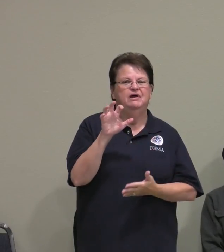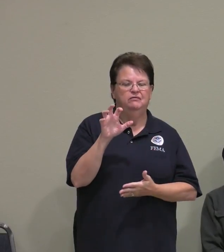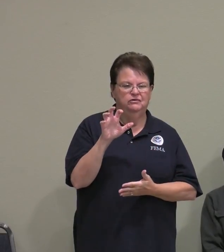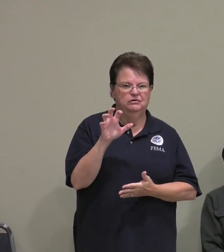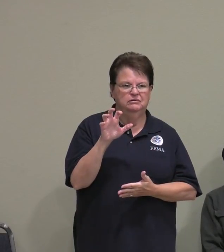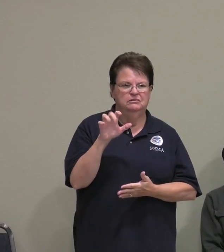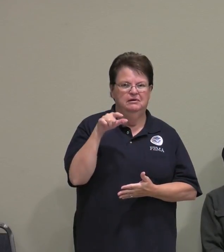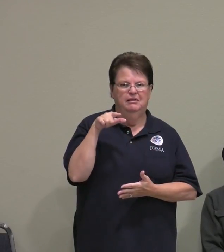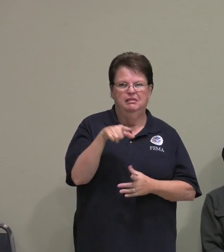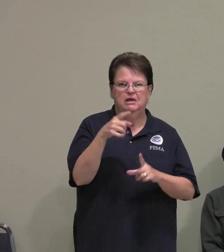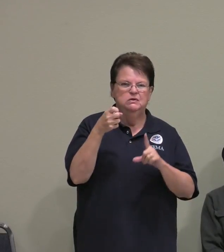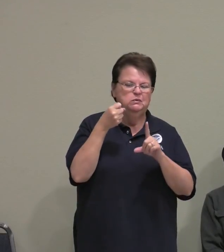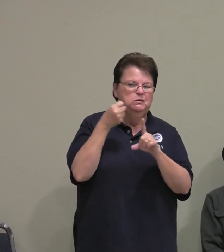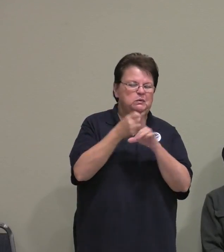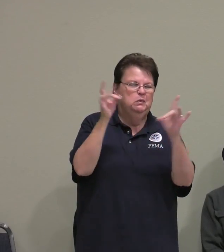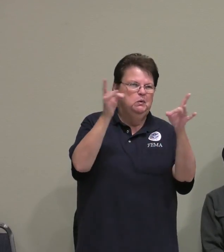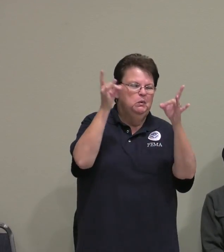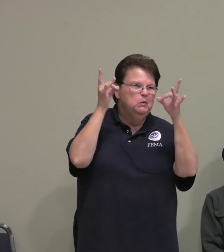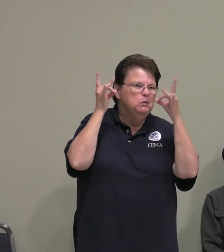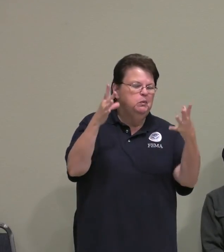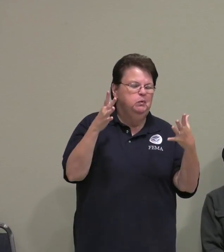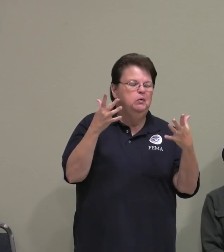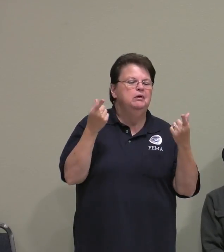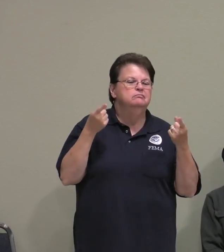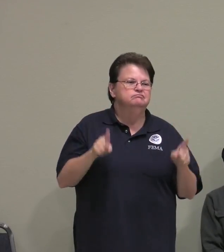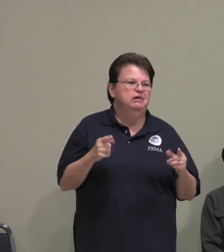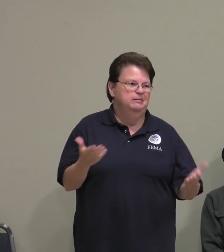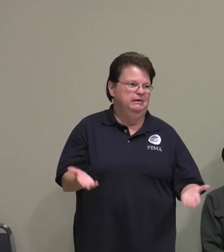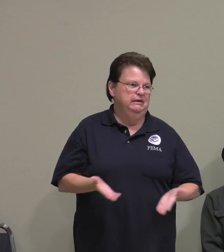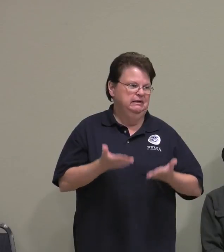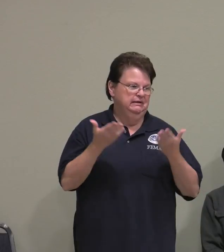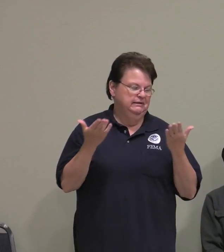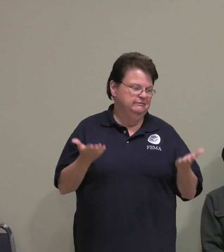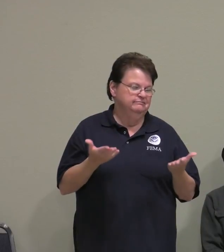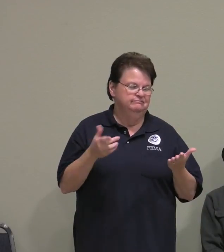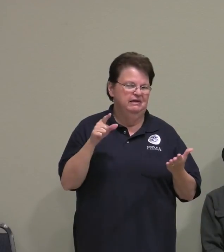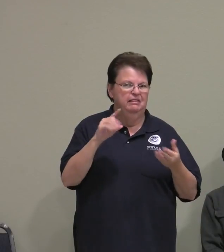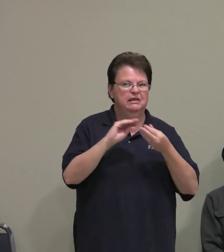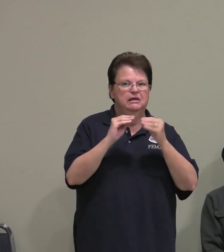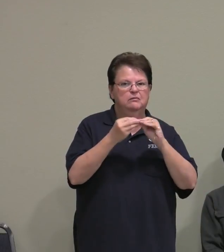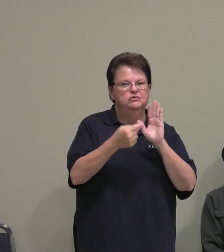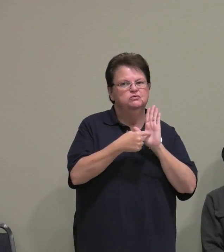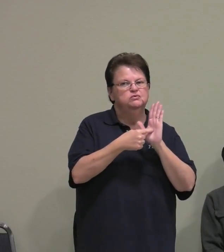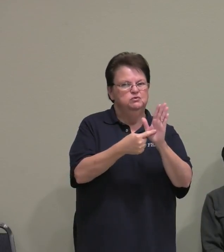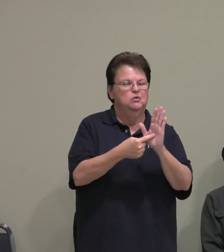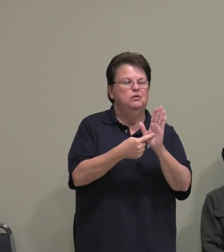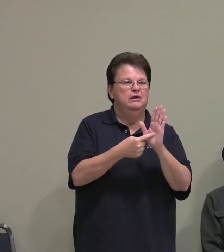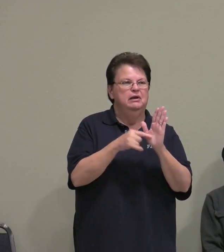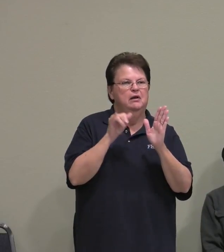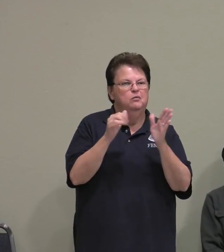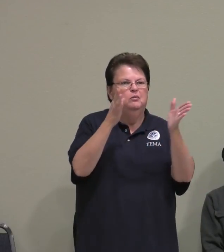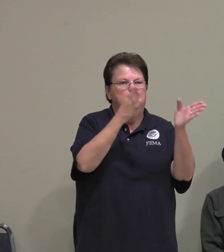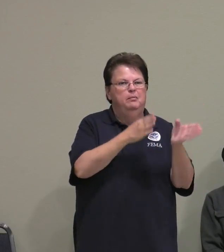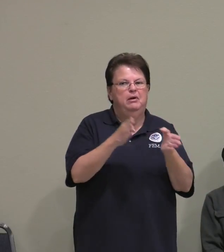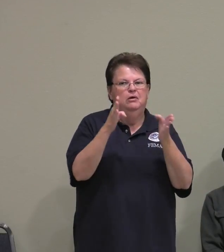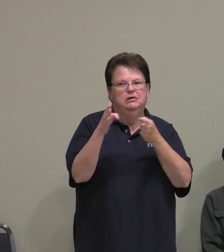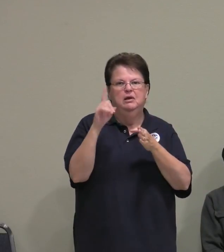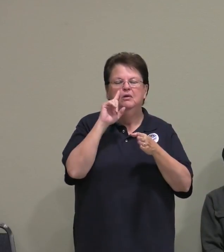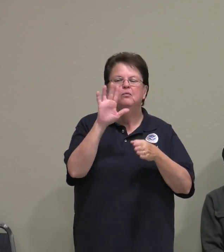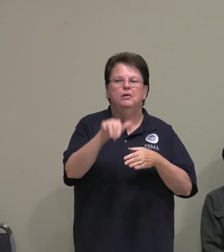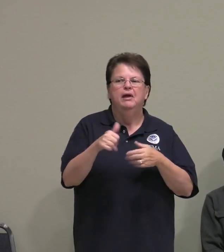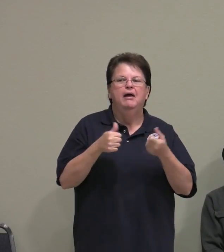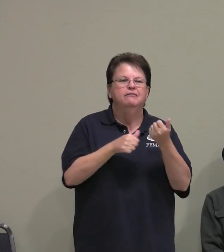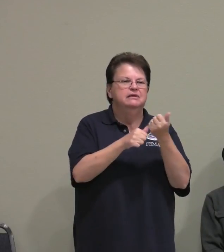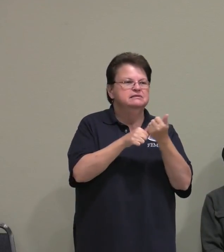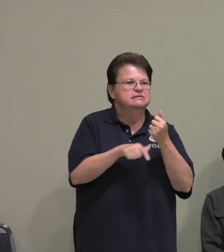This was a devastating event, and the numbers are starting to reflect that, and we are preparing to make sure that we have the assistance you